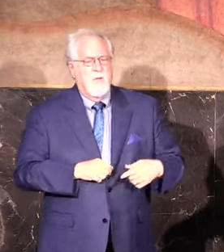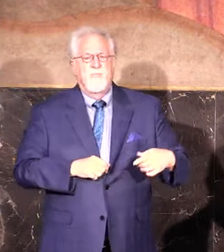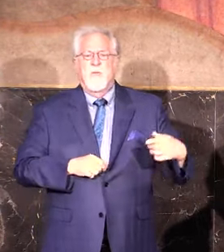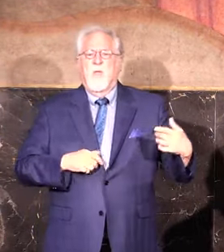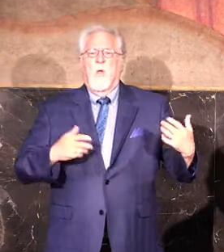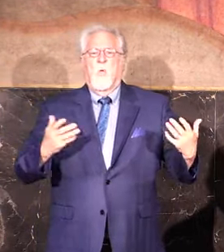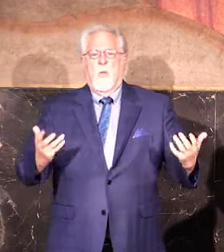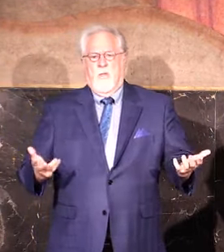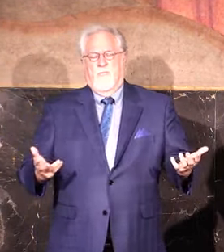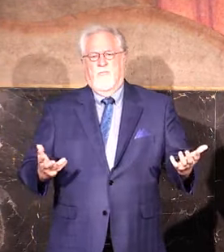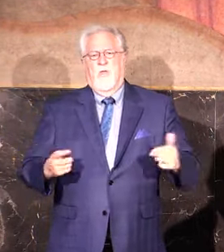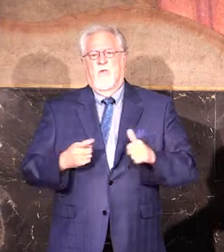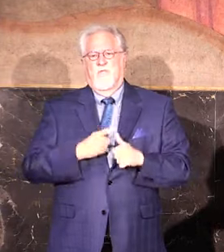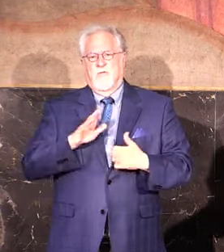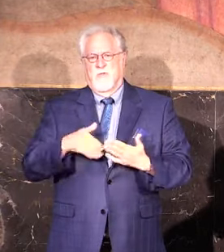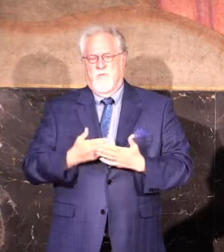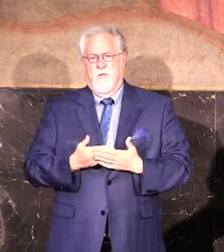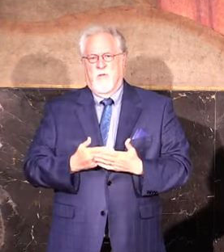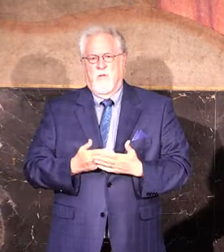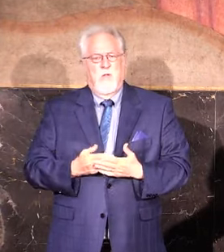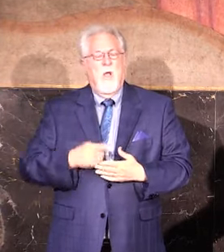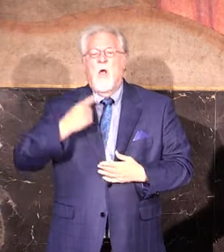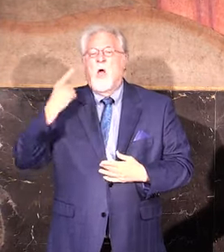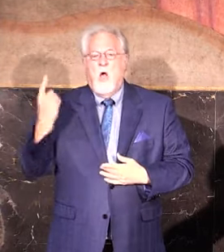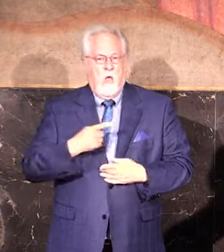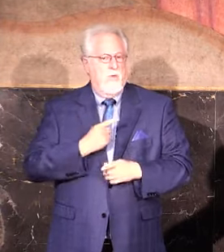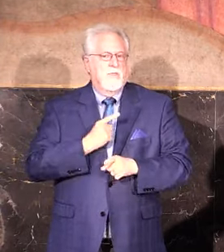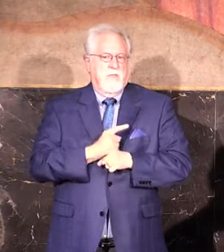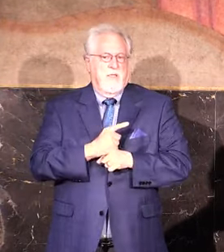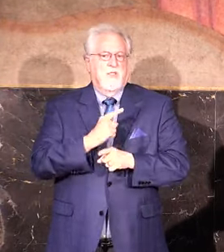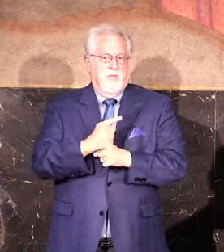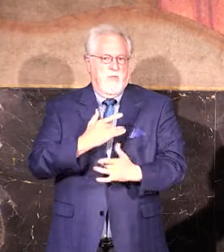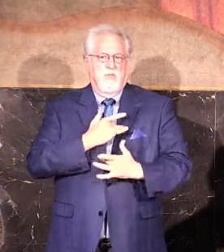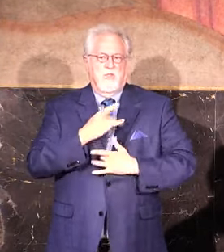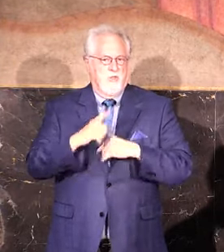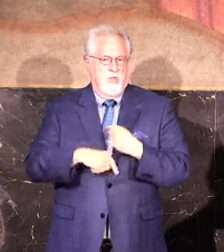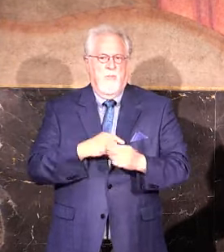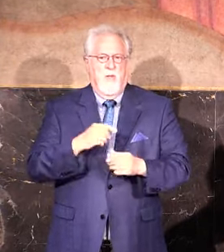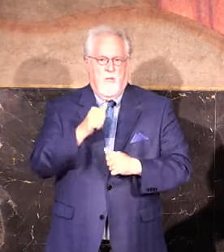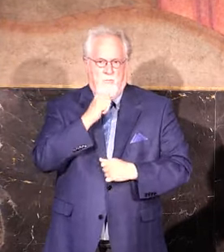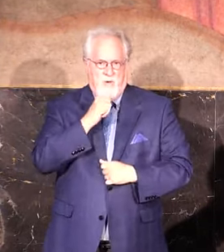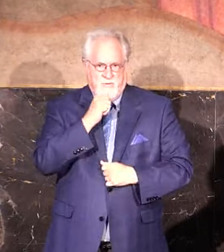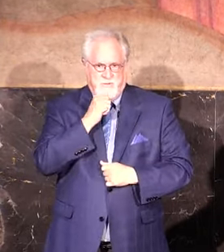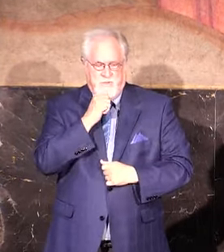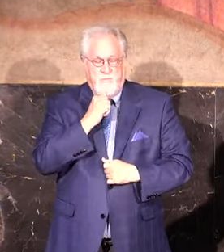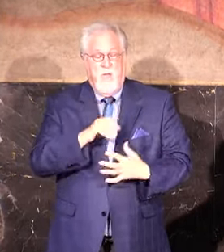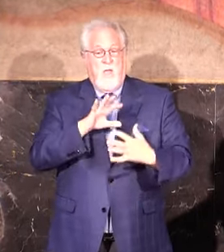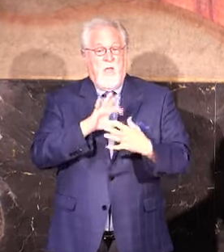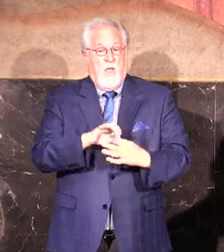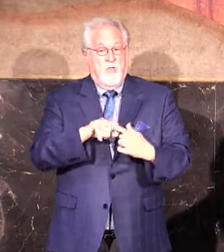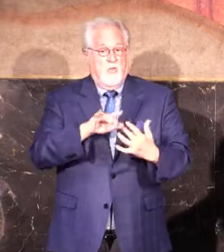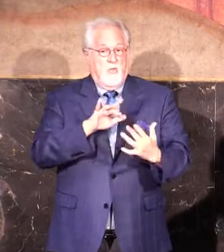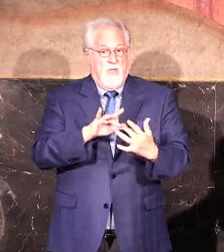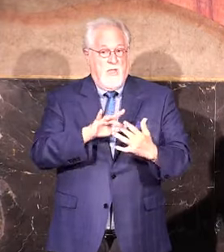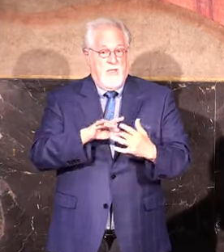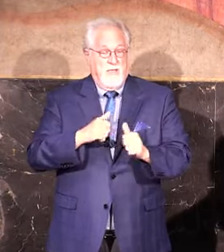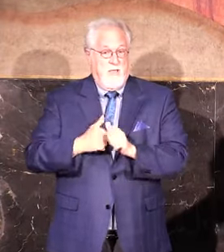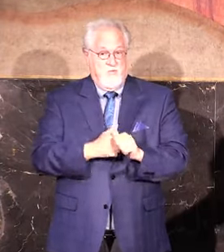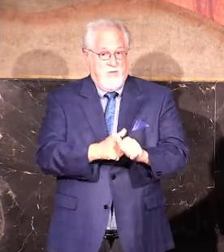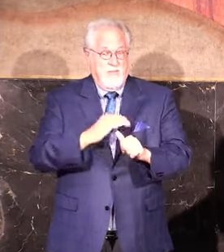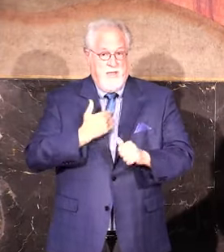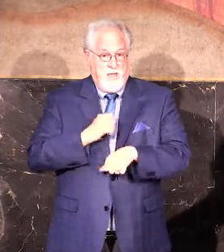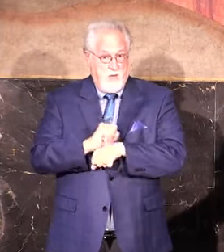Well, first of all, there's always a legitimate concern around privacy. With respect to contact tracing and our efforts and whether